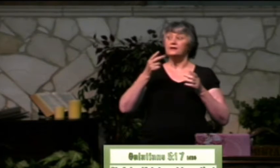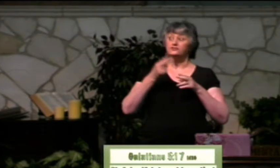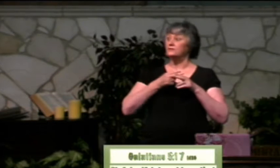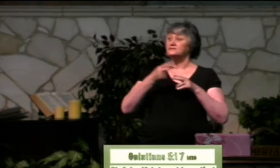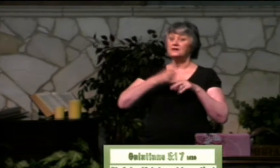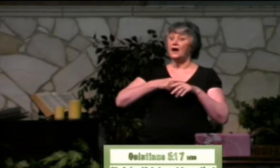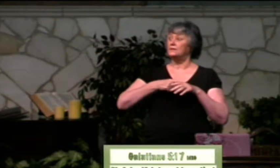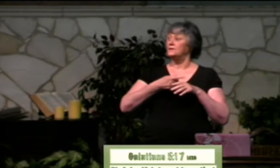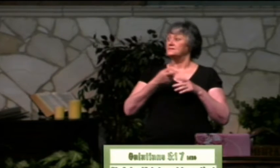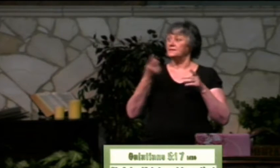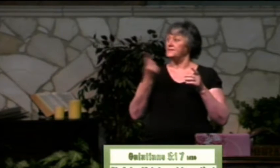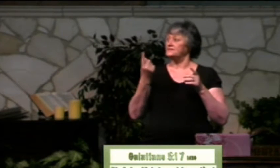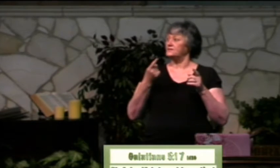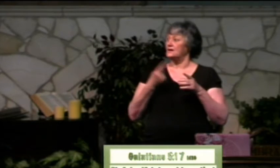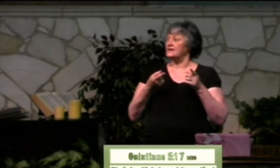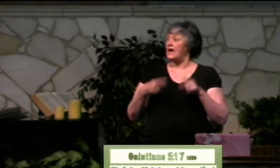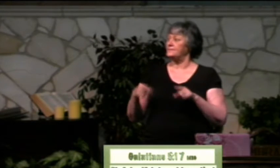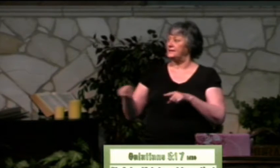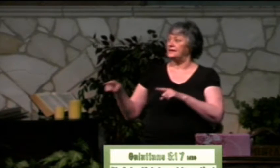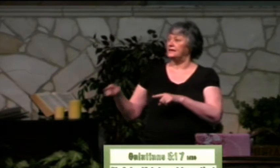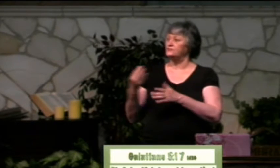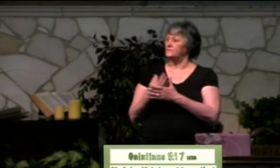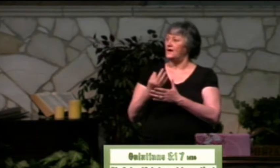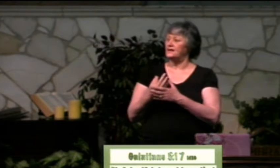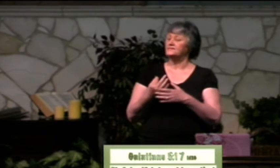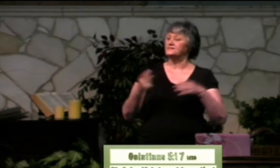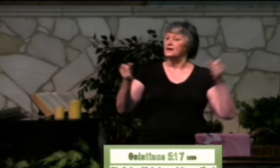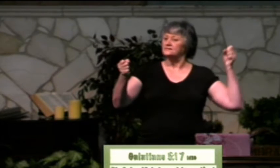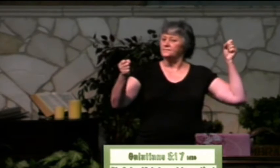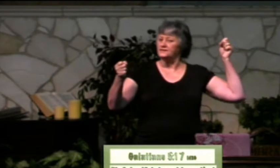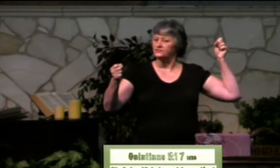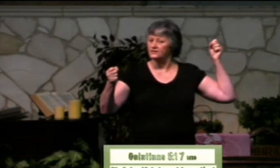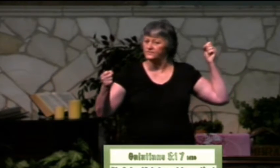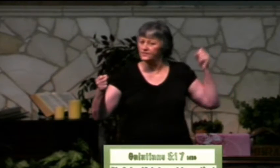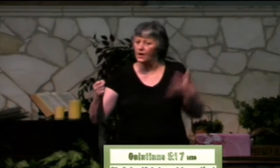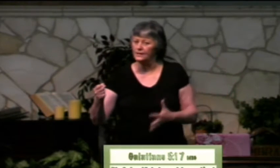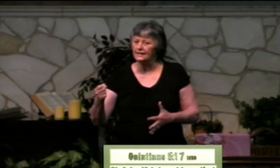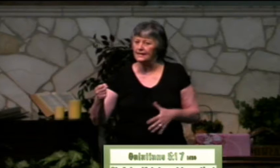short time, something starts happening in your finances. Something starts flowing in.